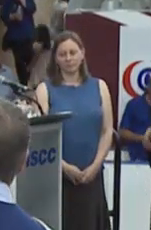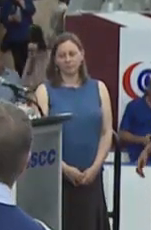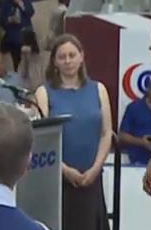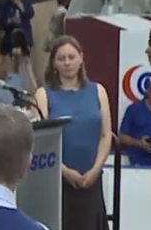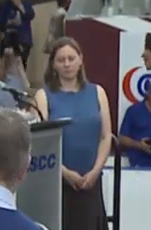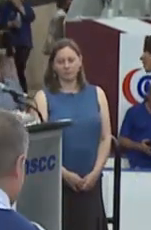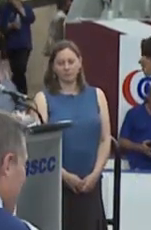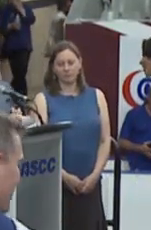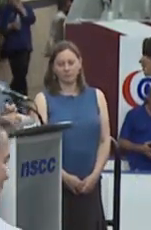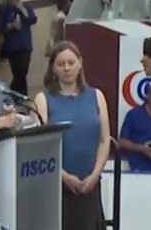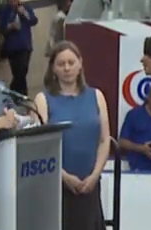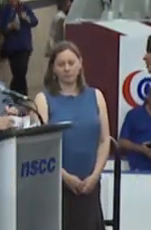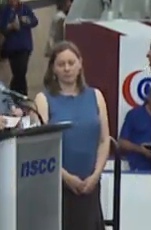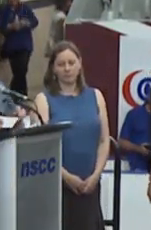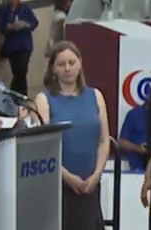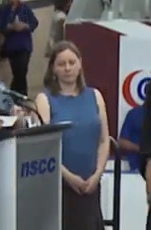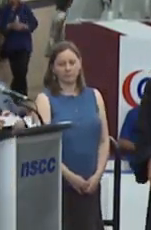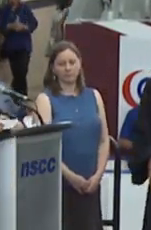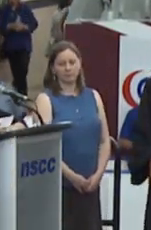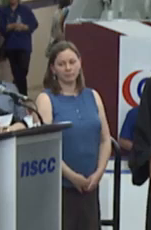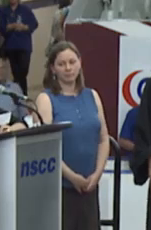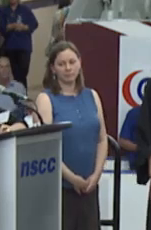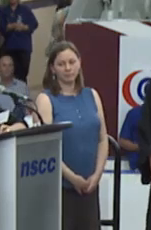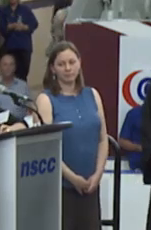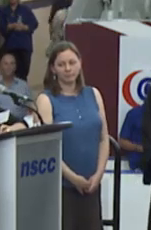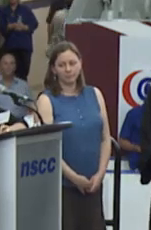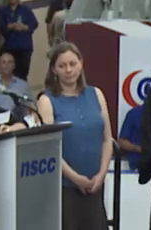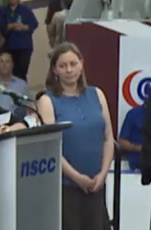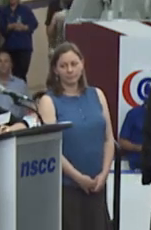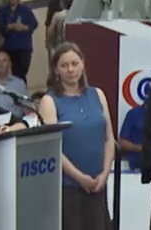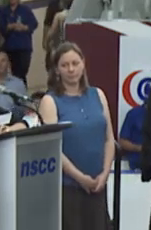Jaden Cody McMurphy Ingram. Okay.